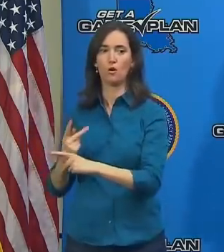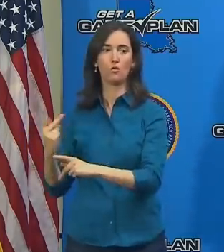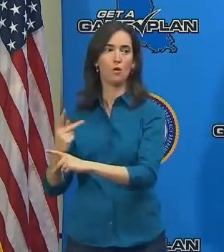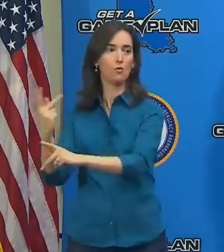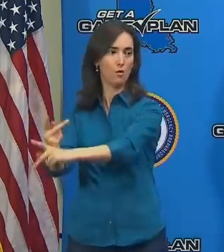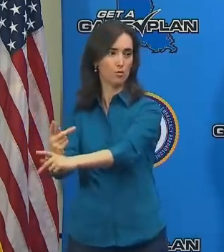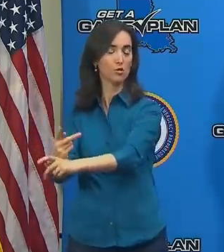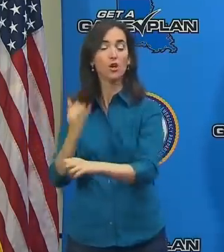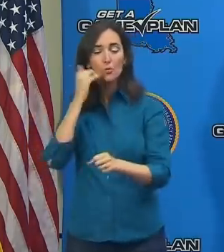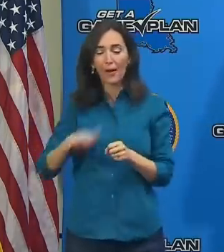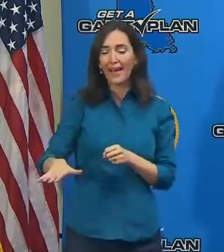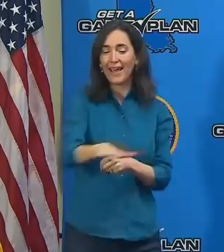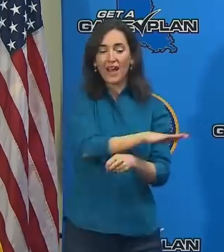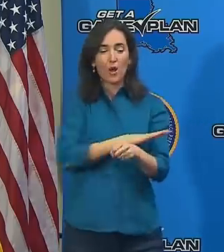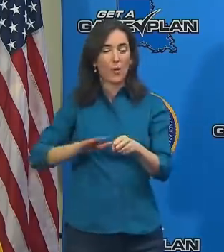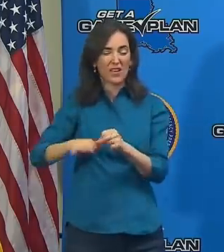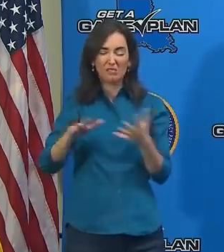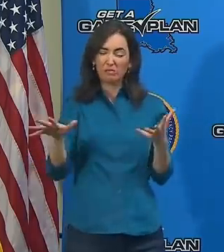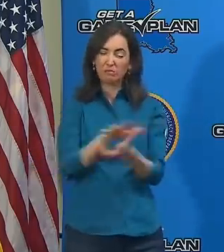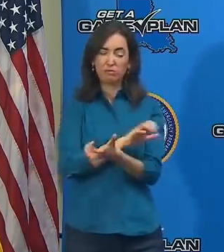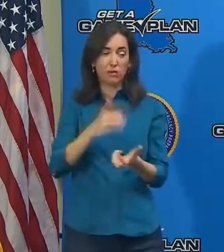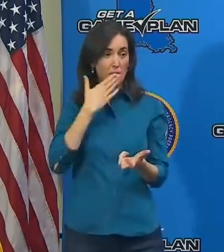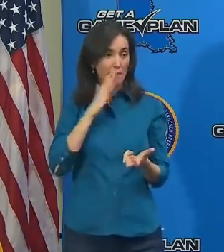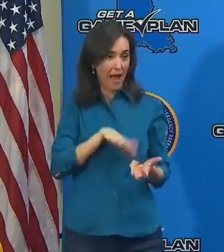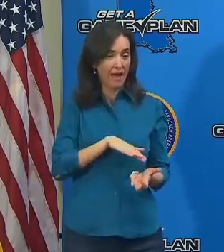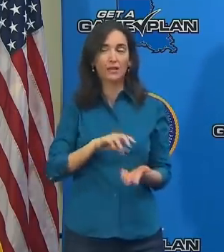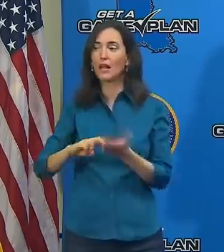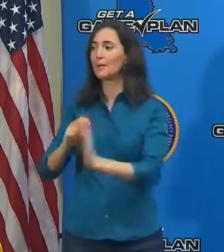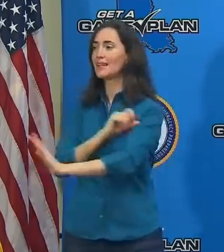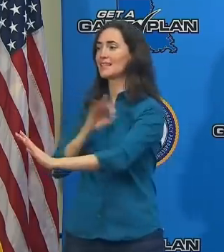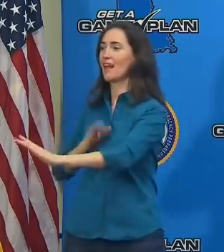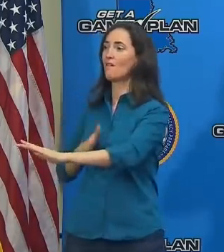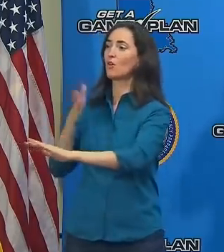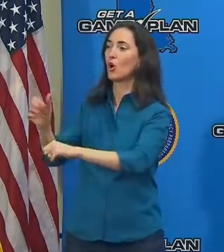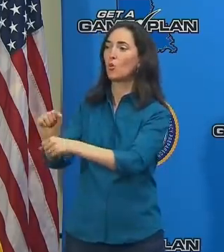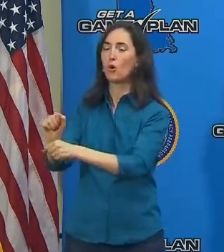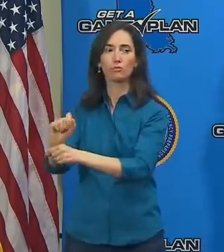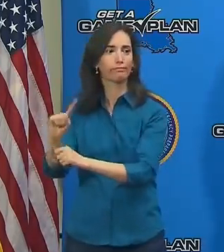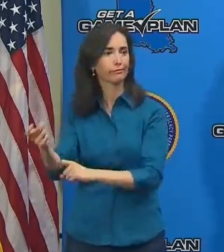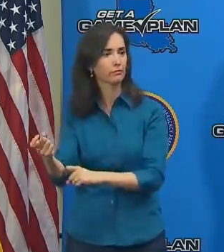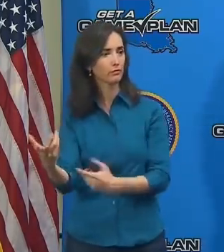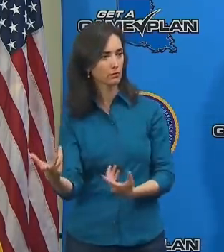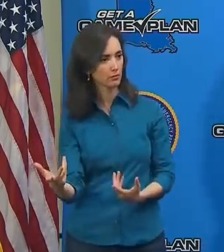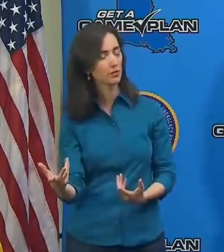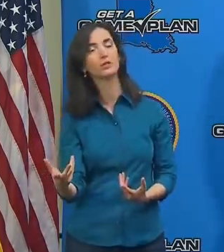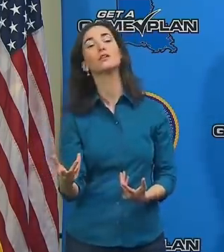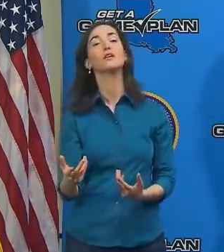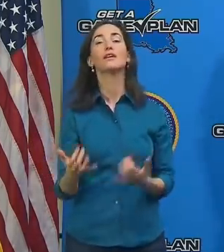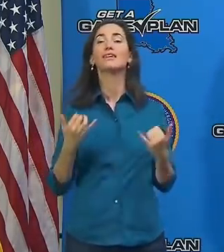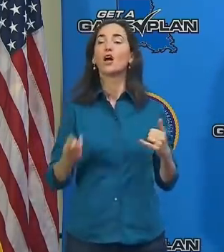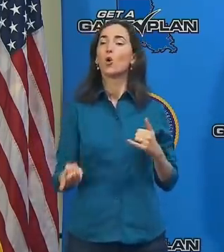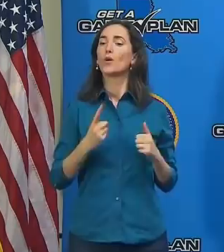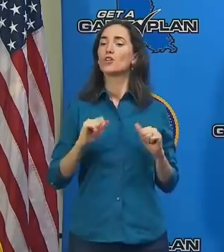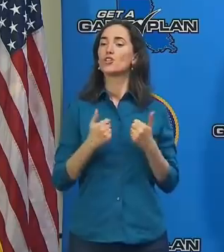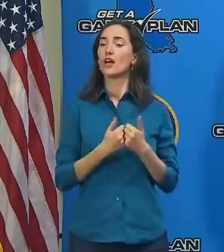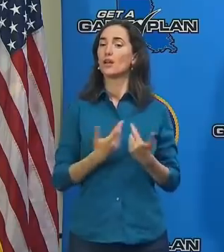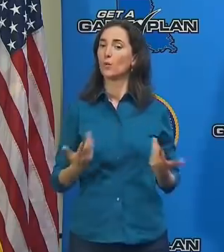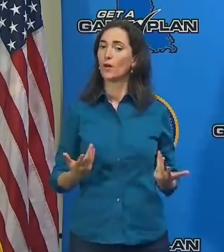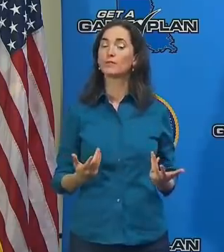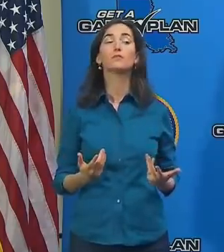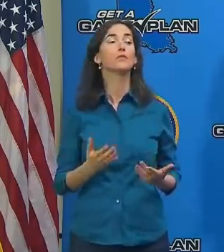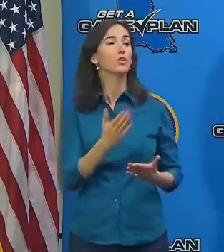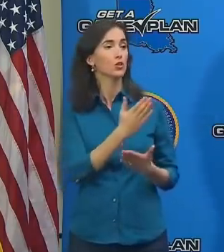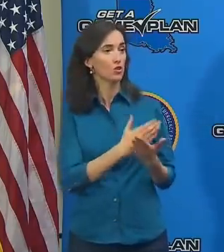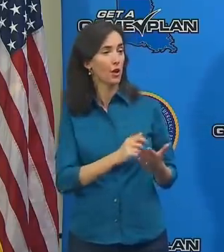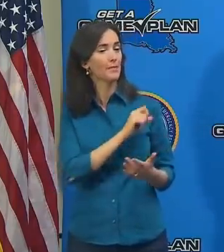it's going to be for them to have the staffing that they need. And, you know, one of the challenges that we're having is we actually had staff, additional